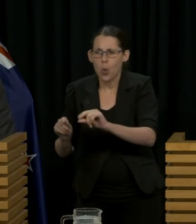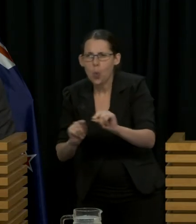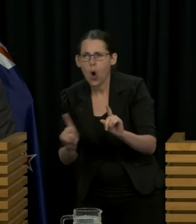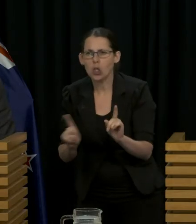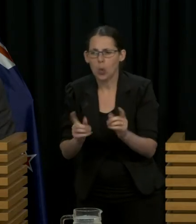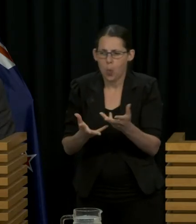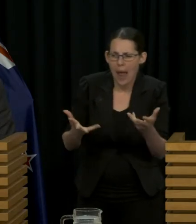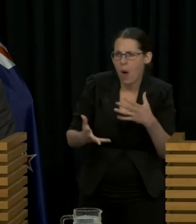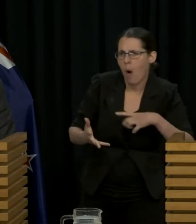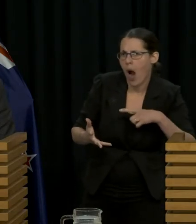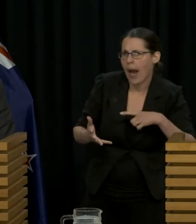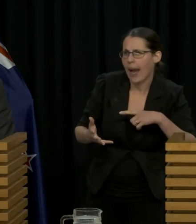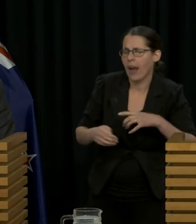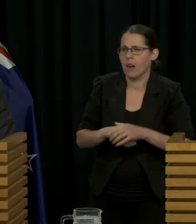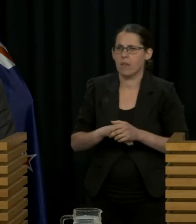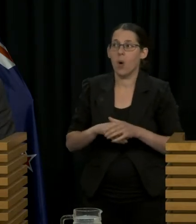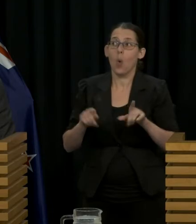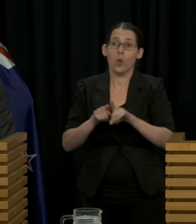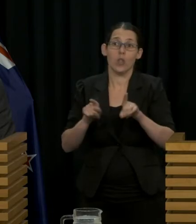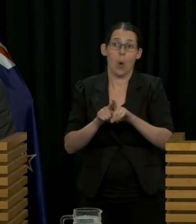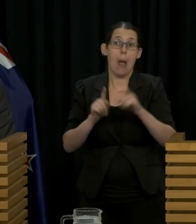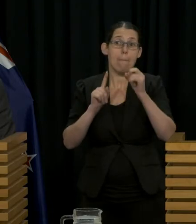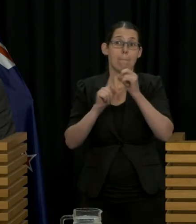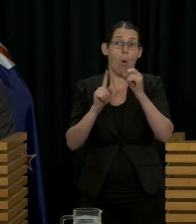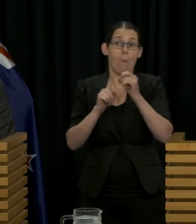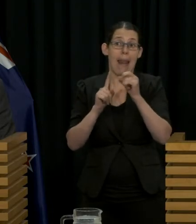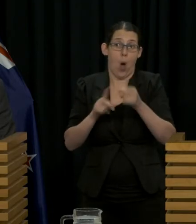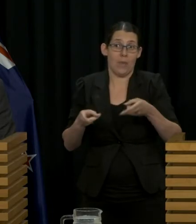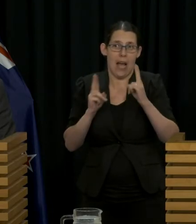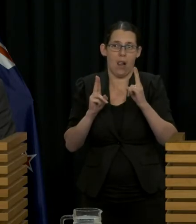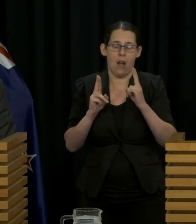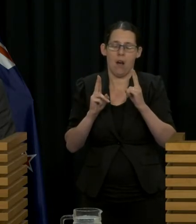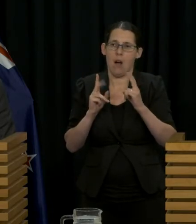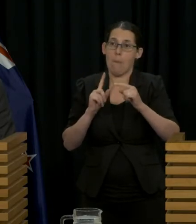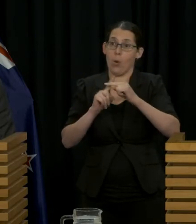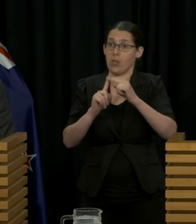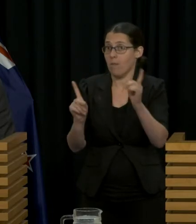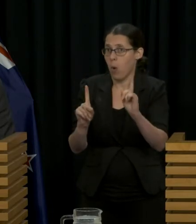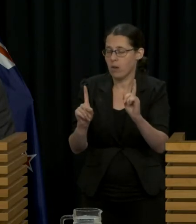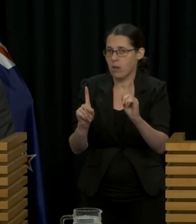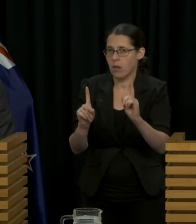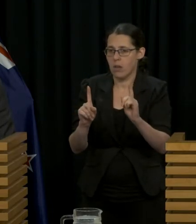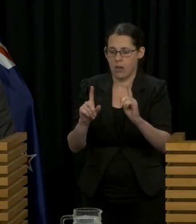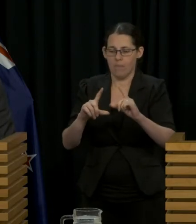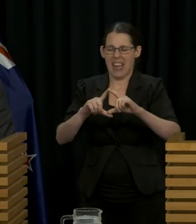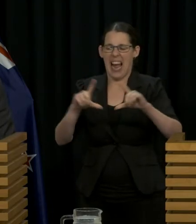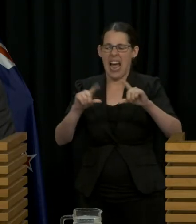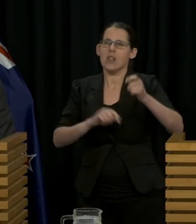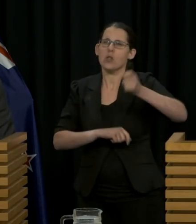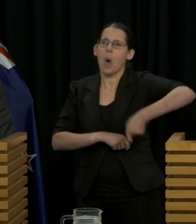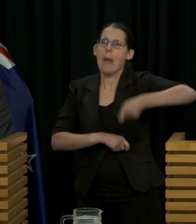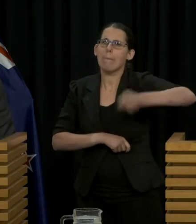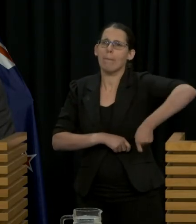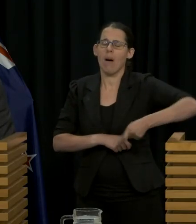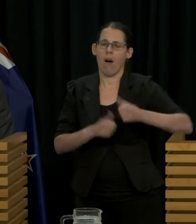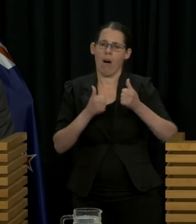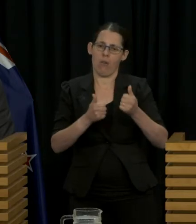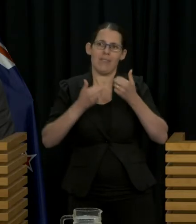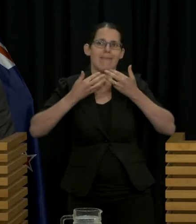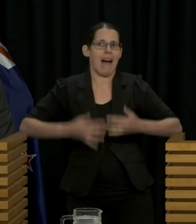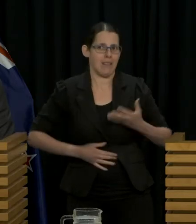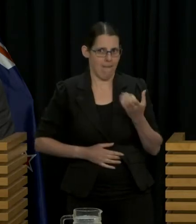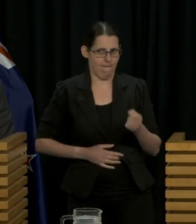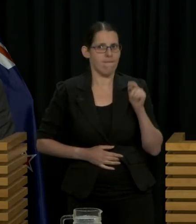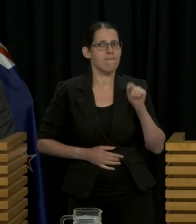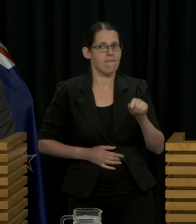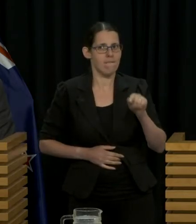and one of the good things about the Pullman is very good swipe card data. So once they've gone through each room and to find out exactly where and